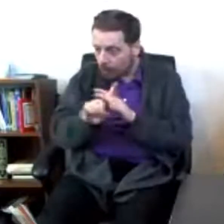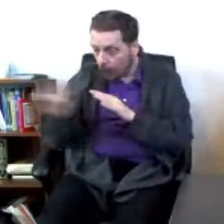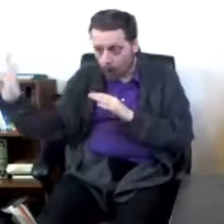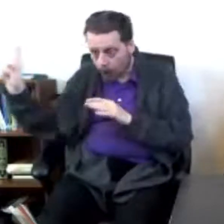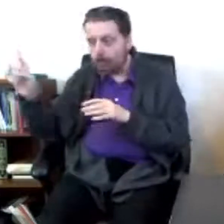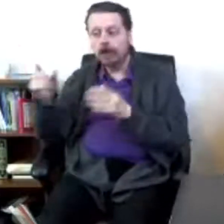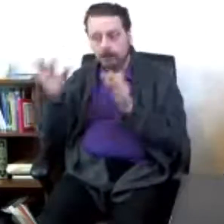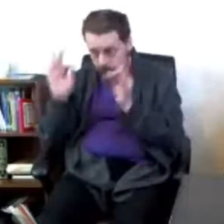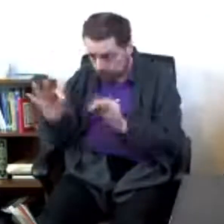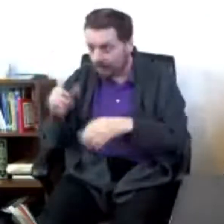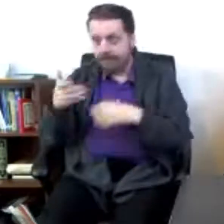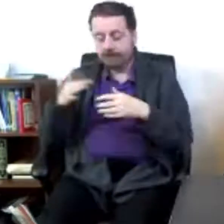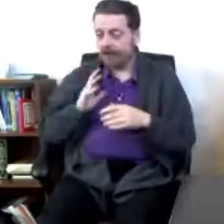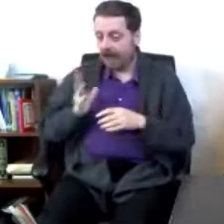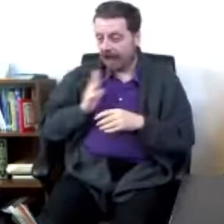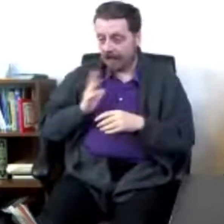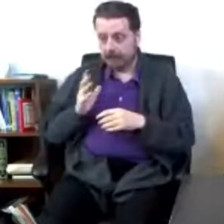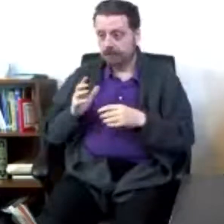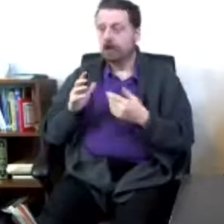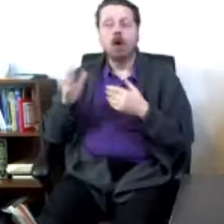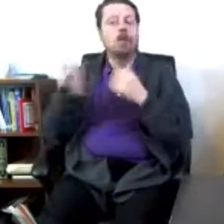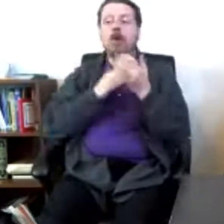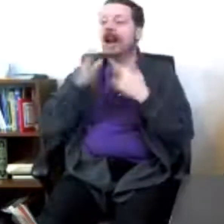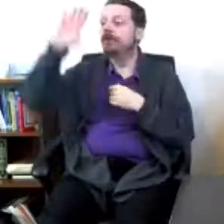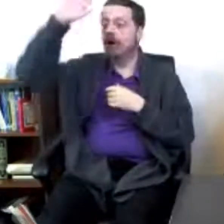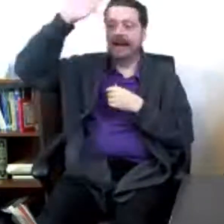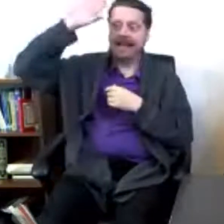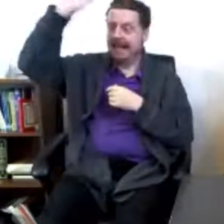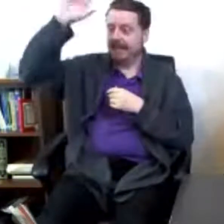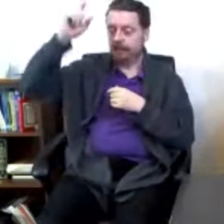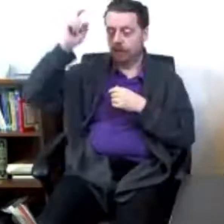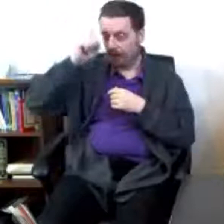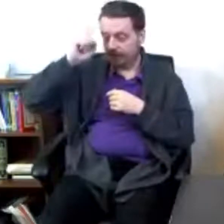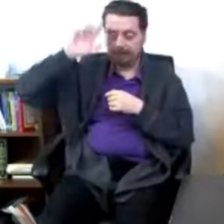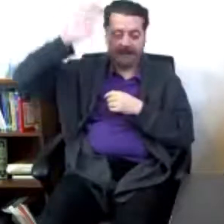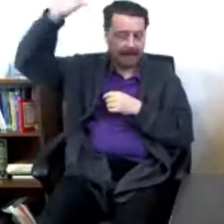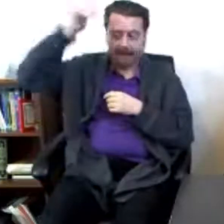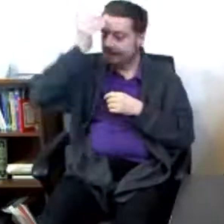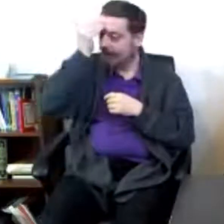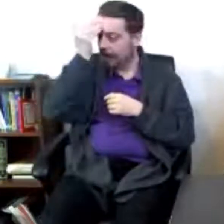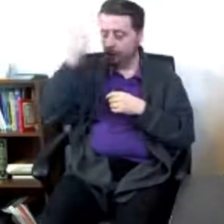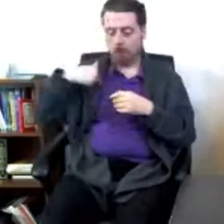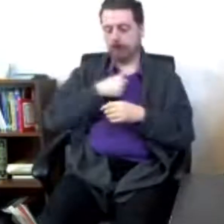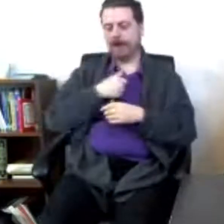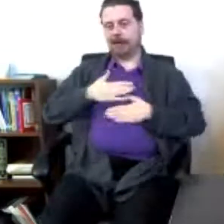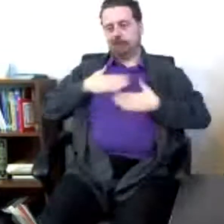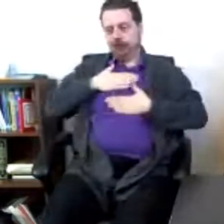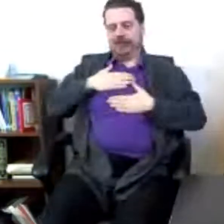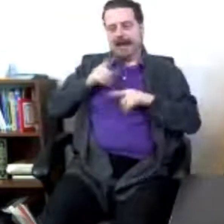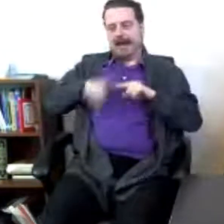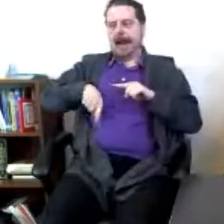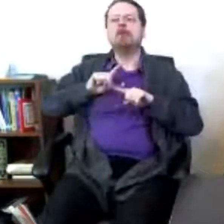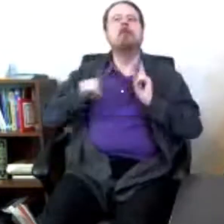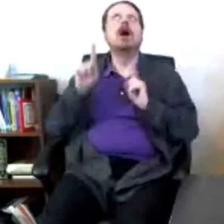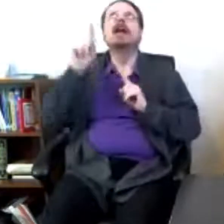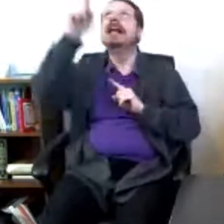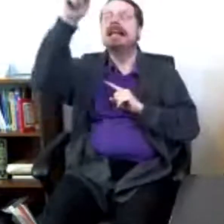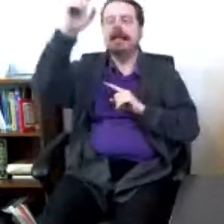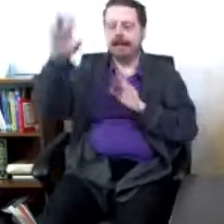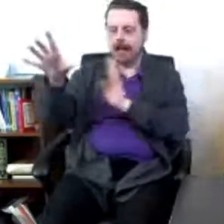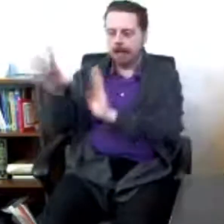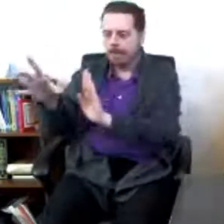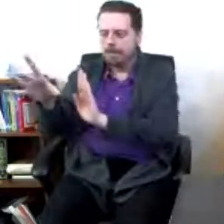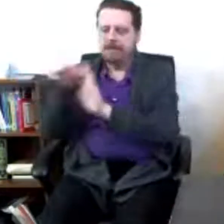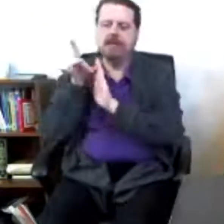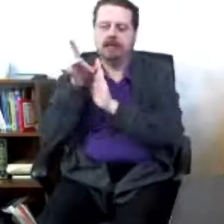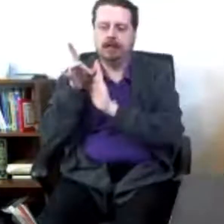a divine knowledge and wisdom that we may not know or less than that even appreciate, he would pick some of those